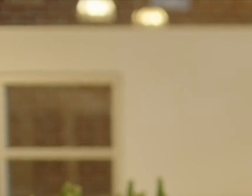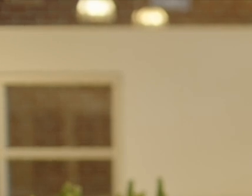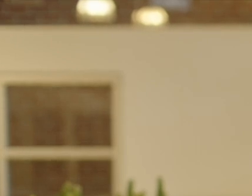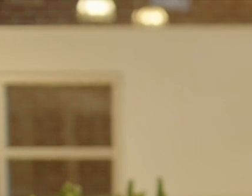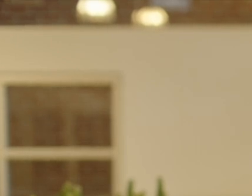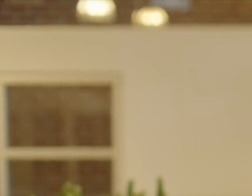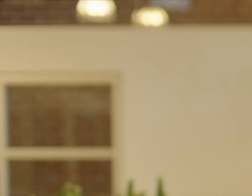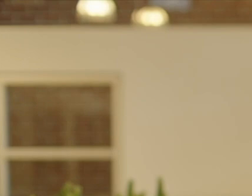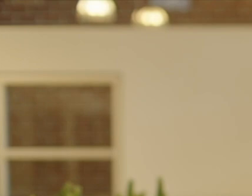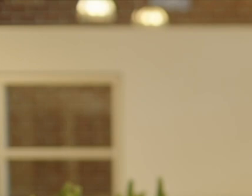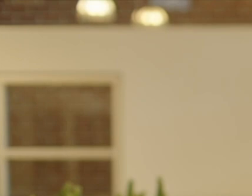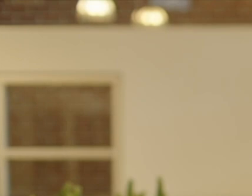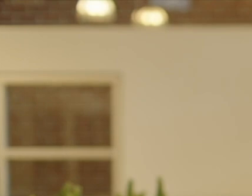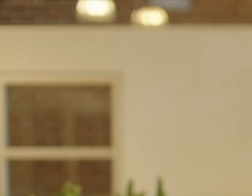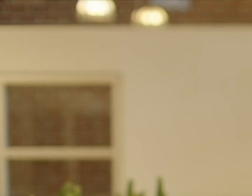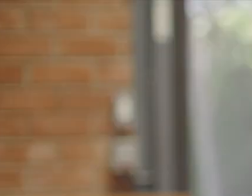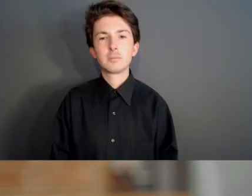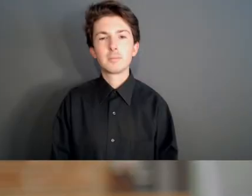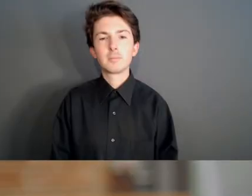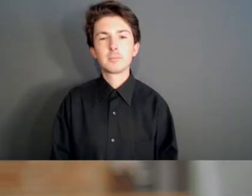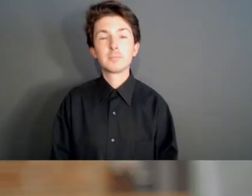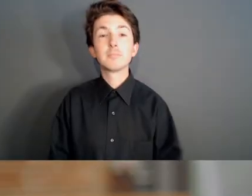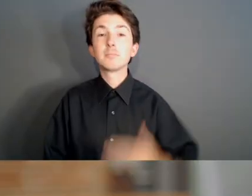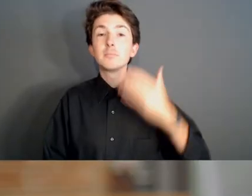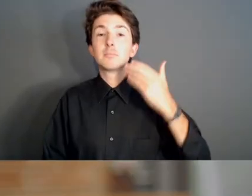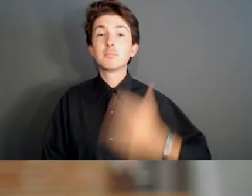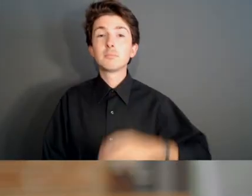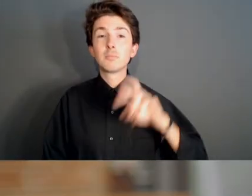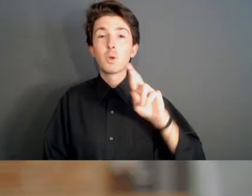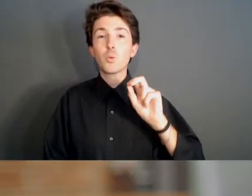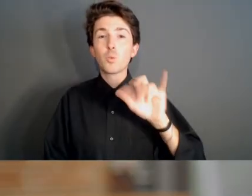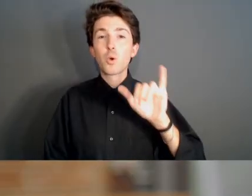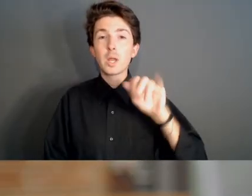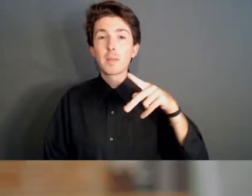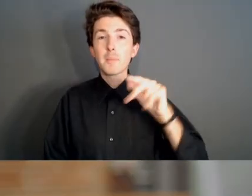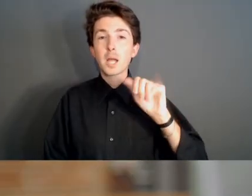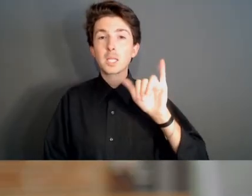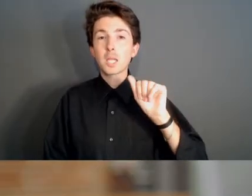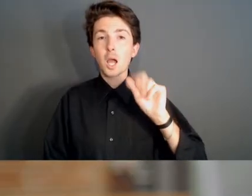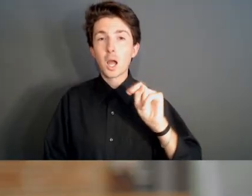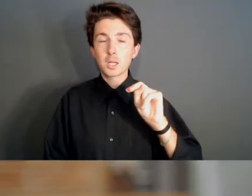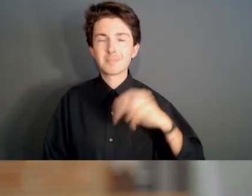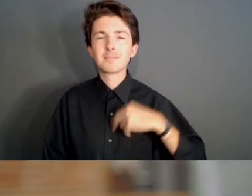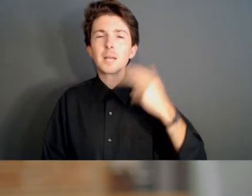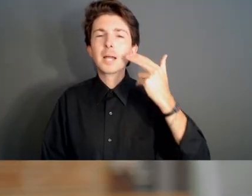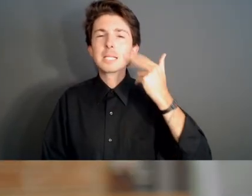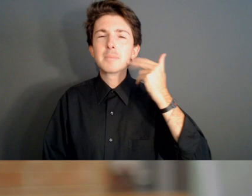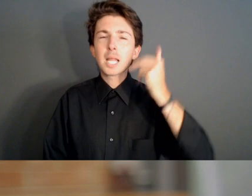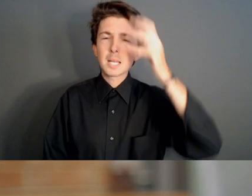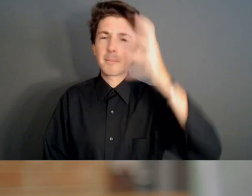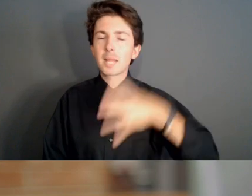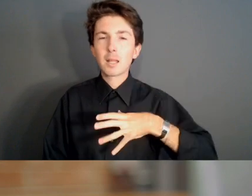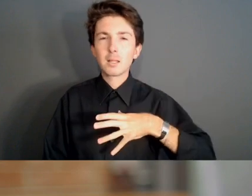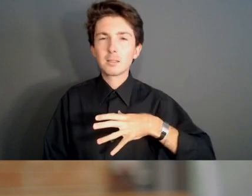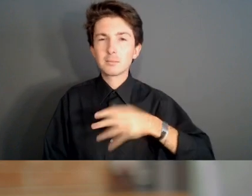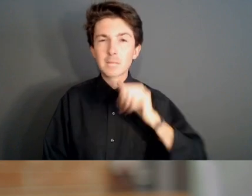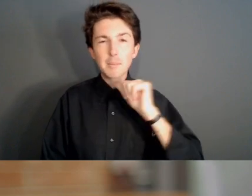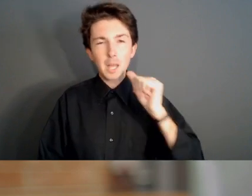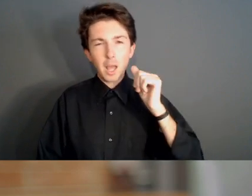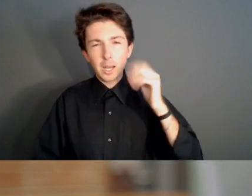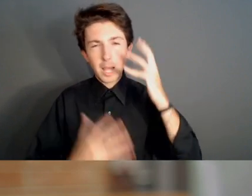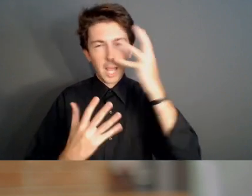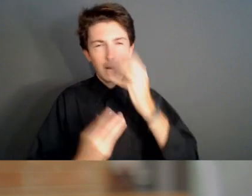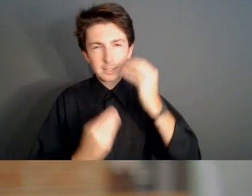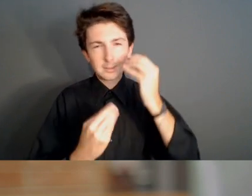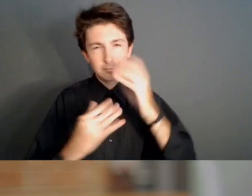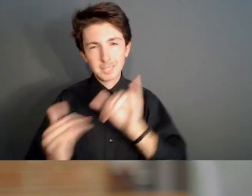Civic Engagement Department. My name is Roy Pion. I'm a Hispanic male, not as handsome as other guys, but I'll